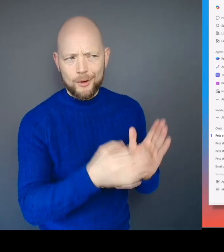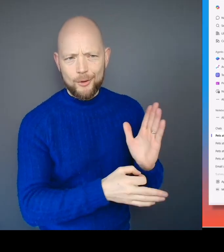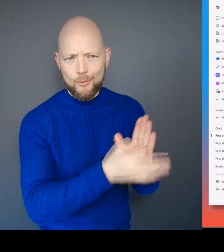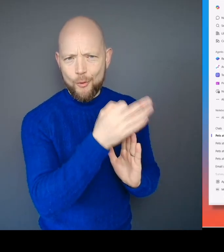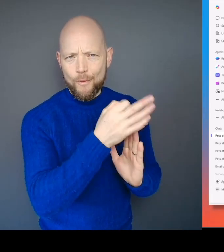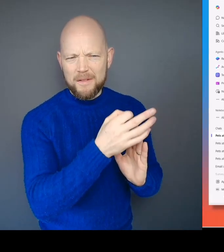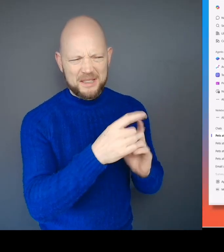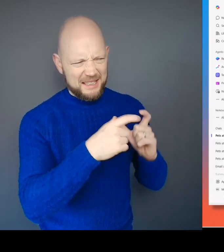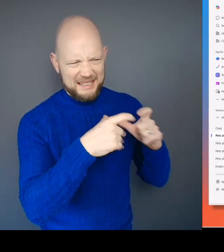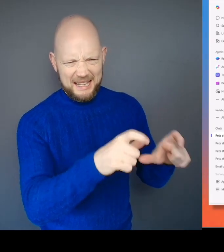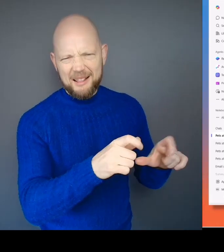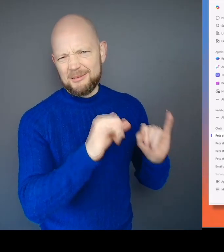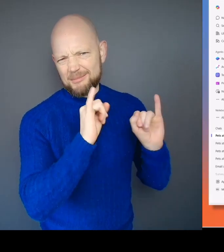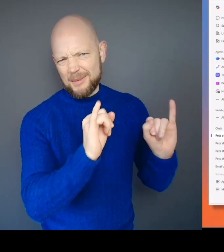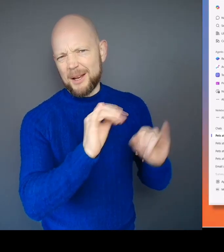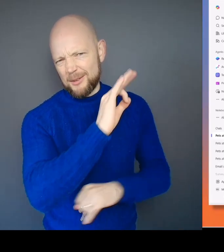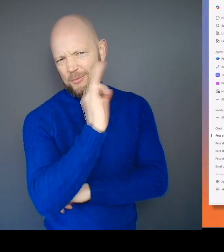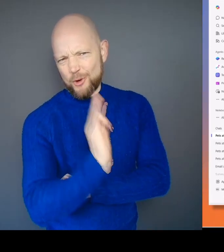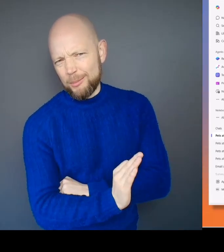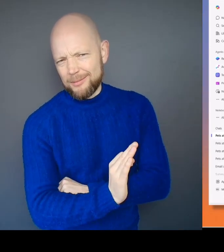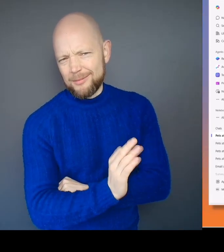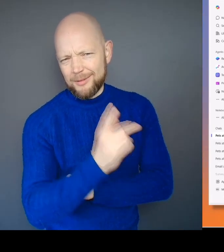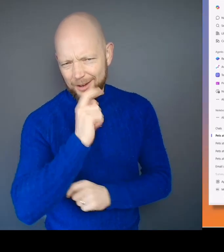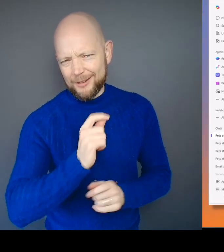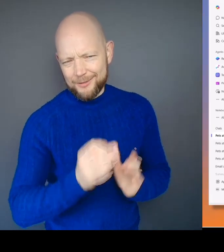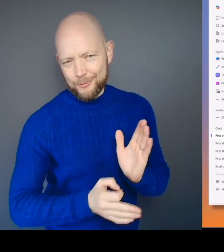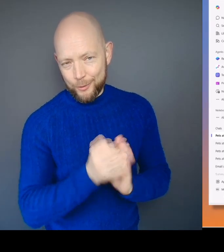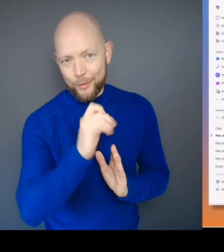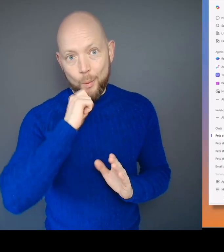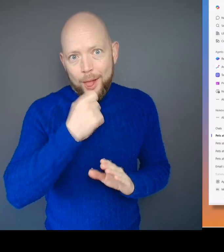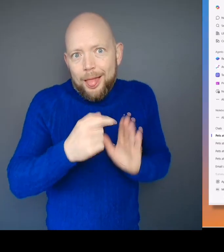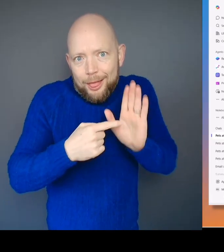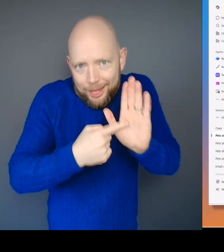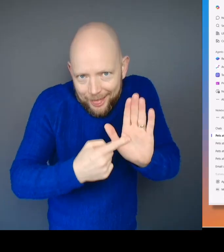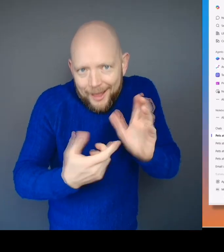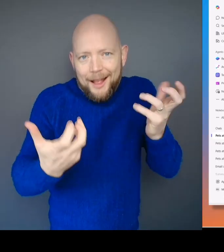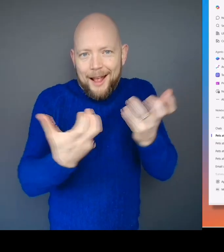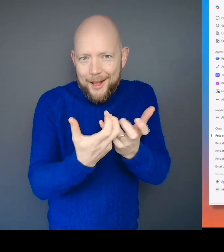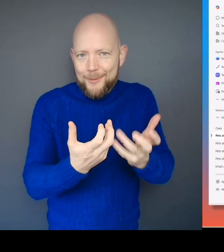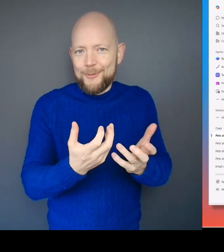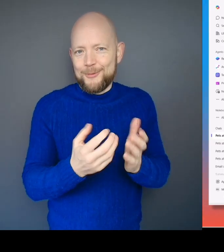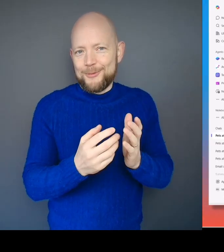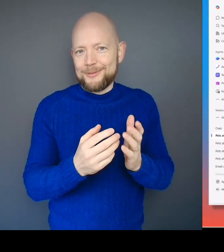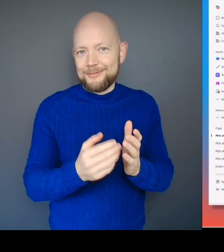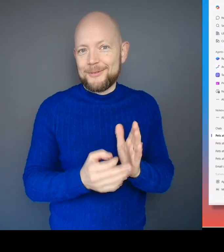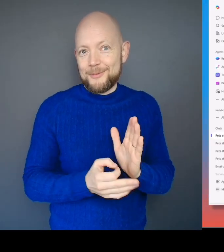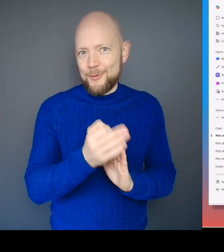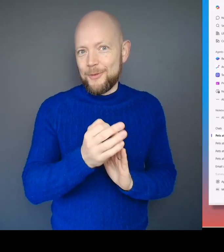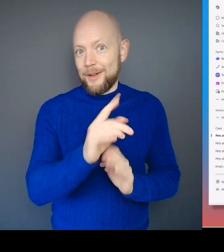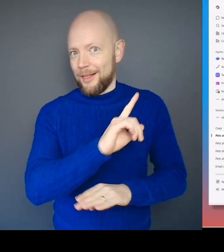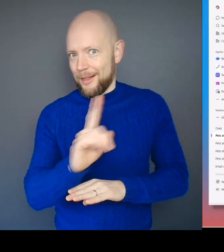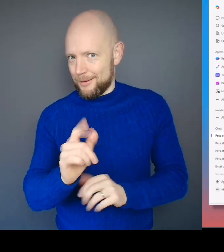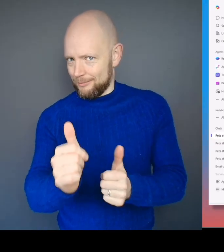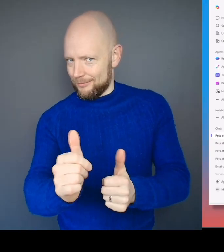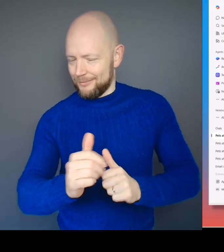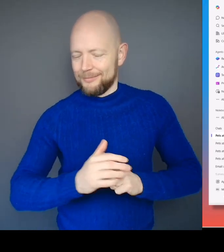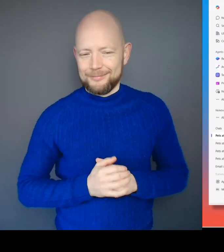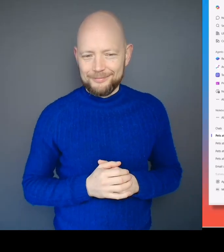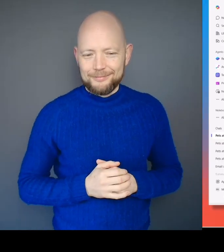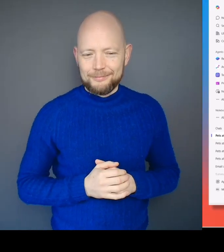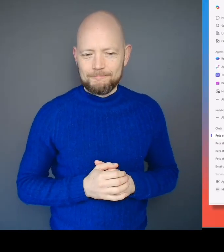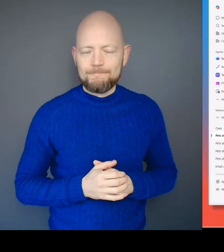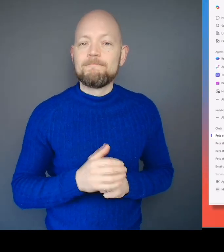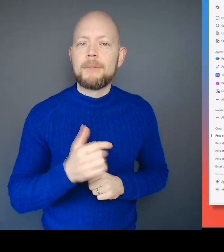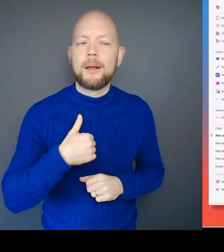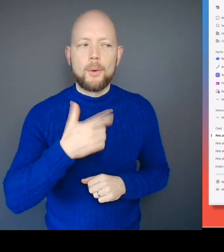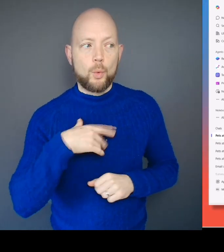improve this greatly, because this is still a very poor prompt, and I did promise you that we're going to talk about better prompts. But let's say I